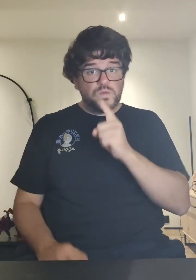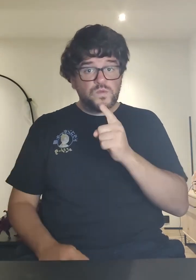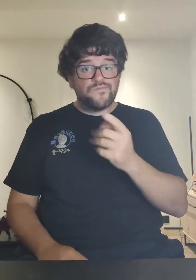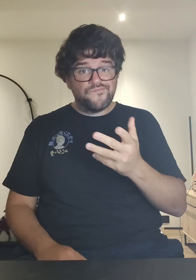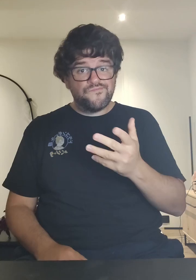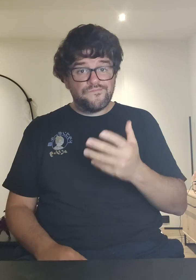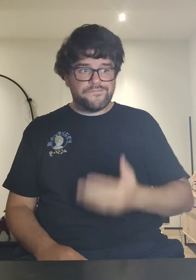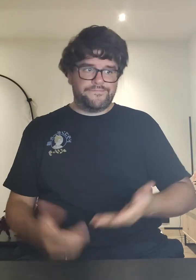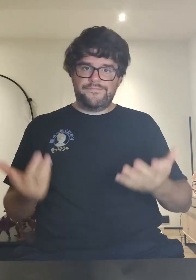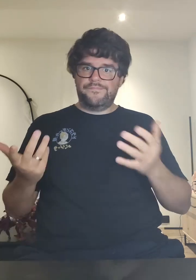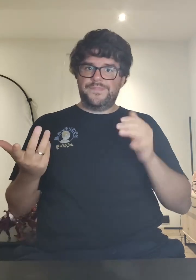It's true.